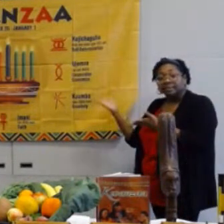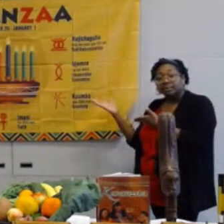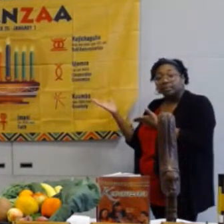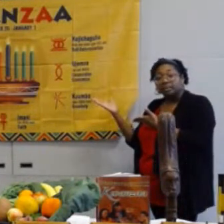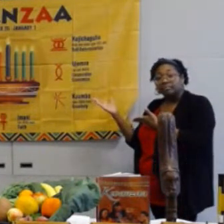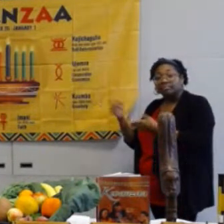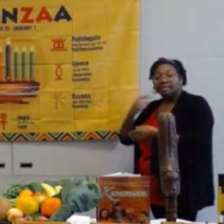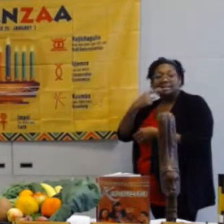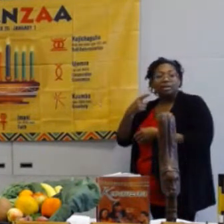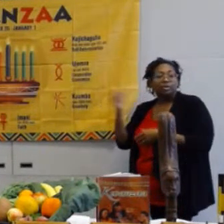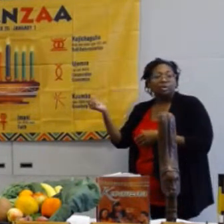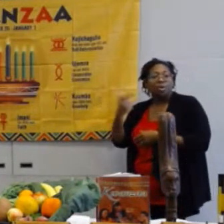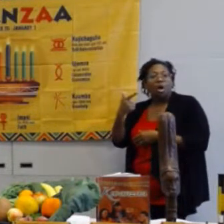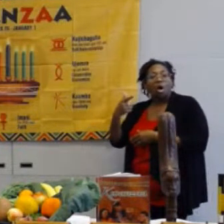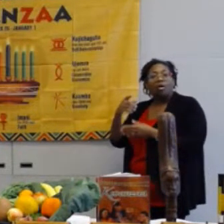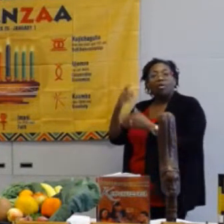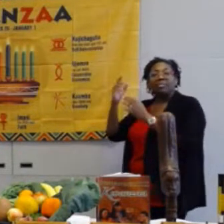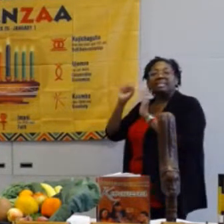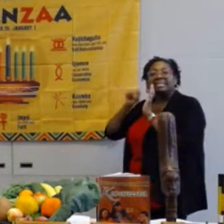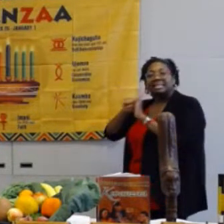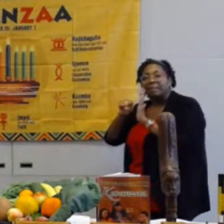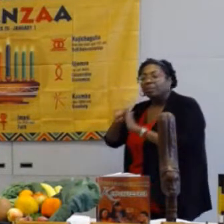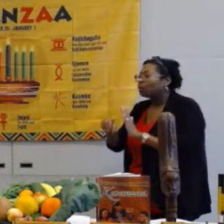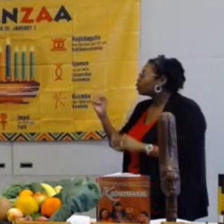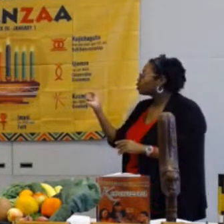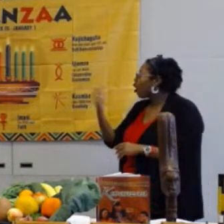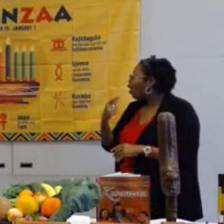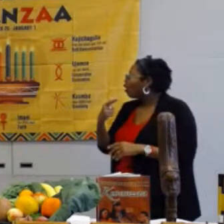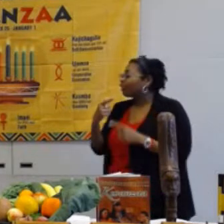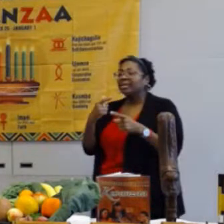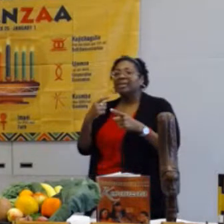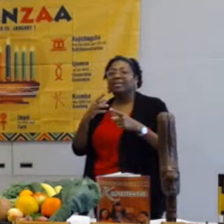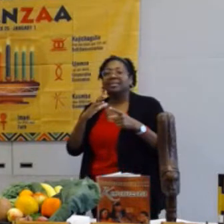you all the symbols, all the Kiswahili words.